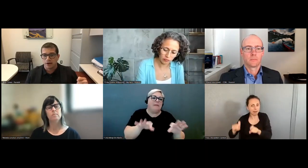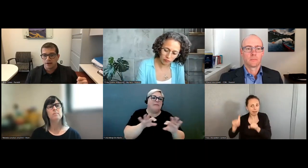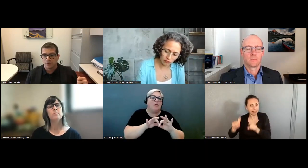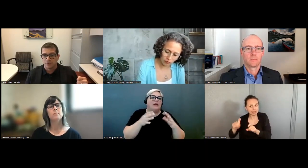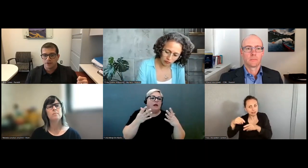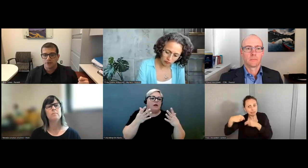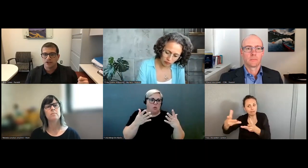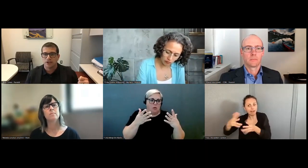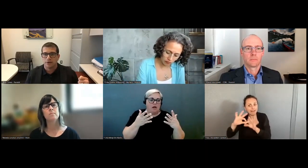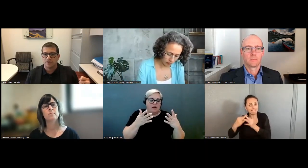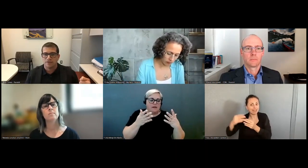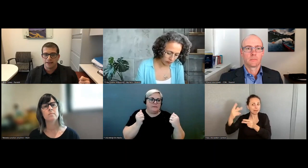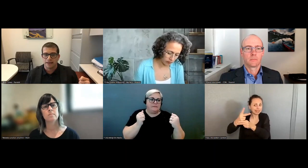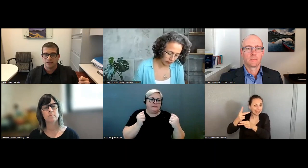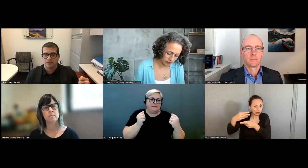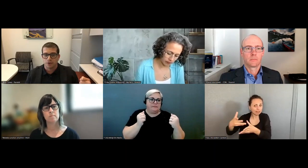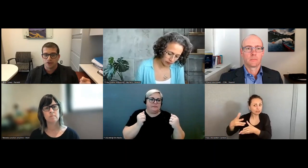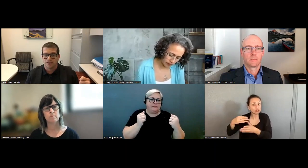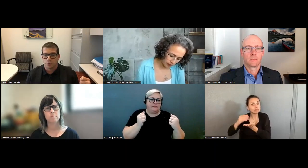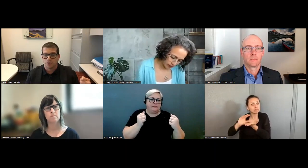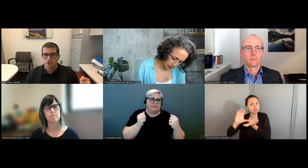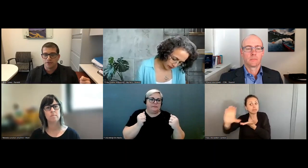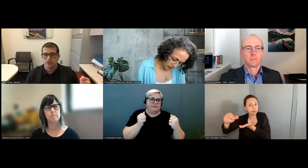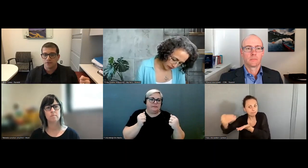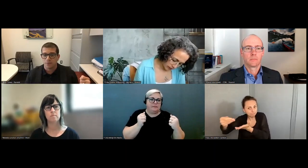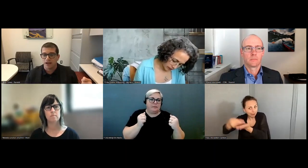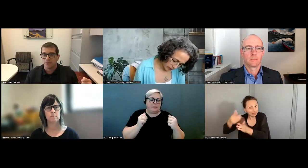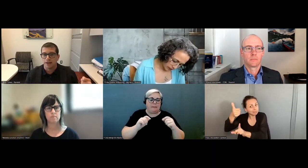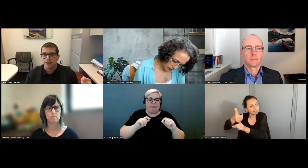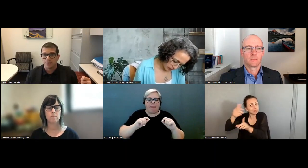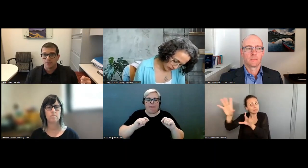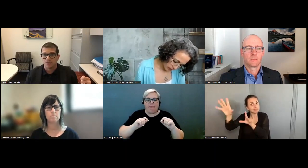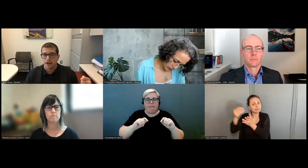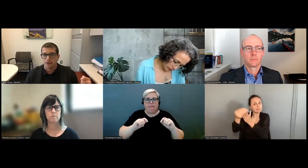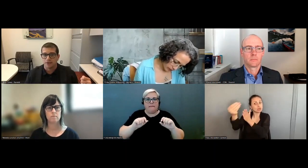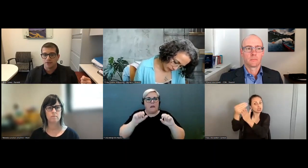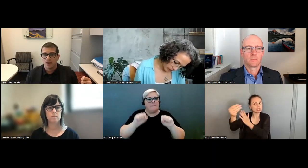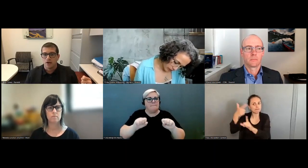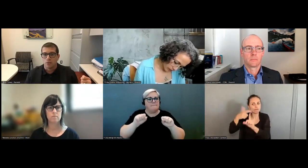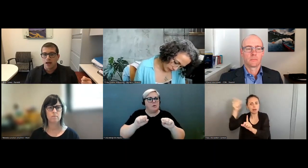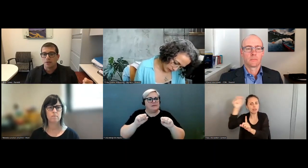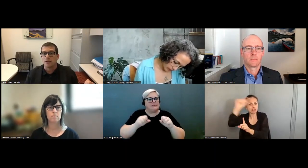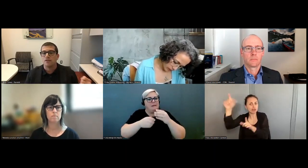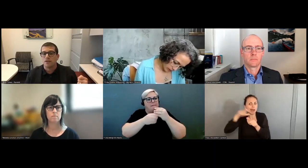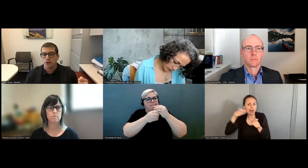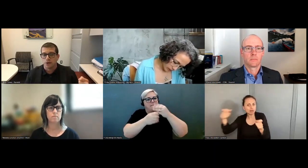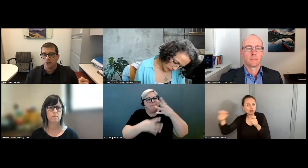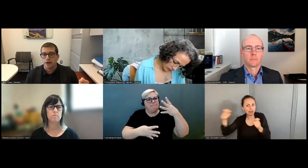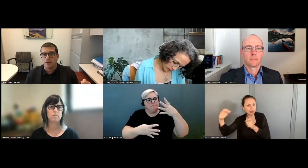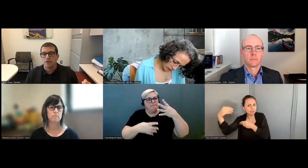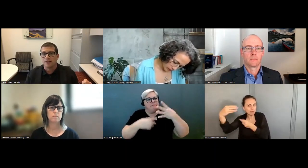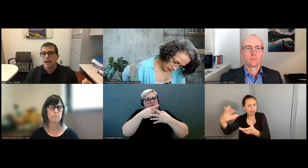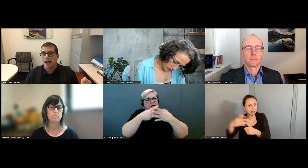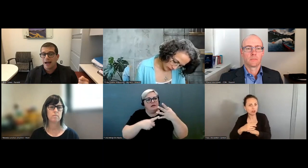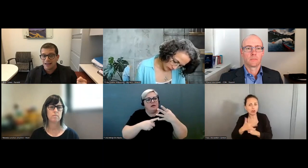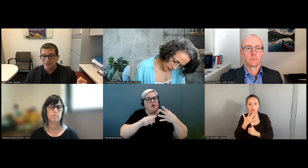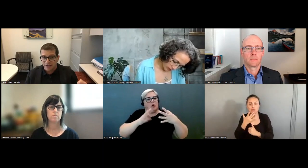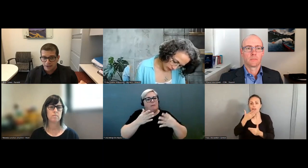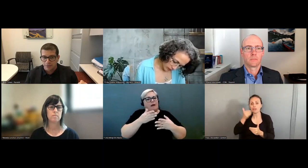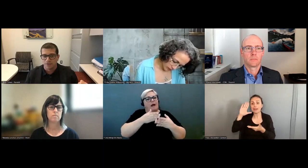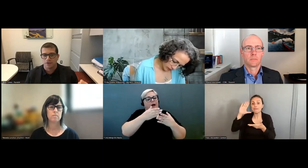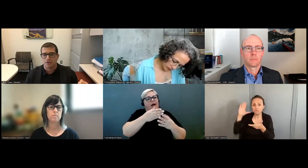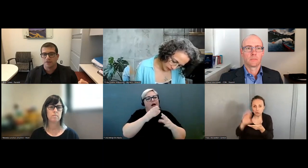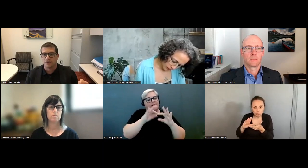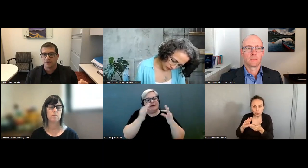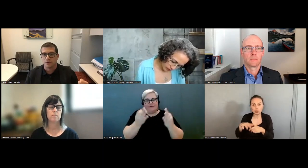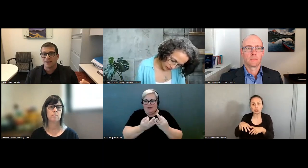family caregivers discretionary funding to purchase more services from unregulated providers rather than fewer and often